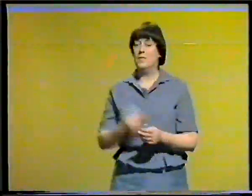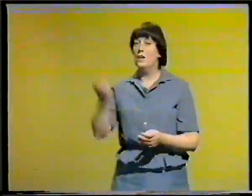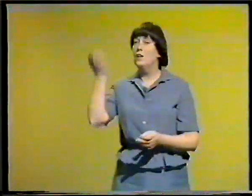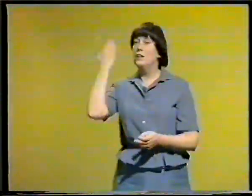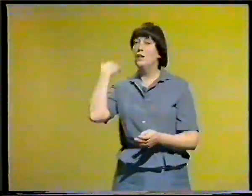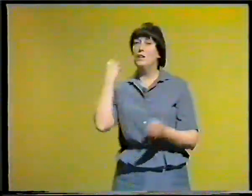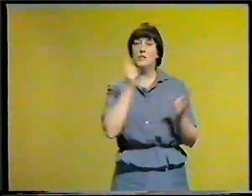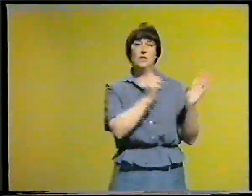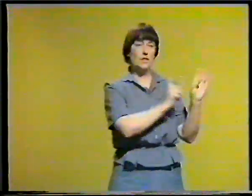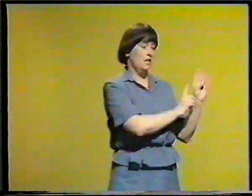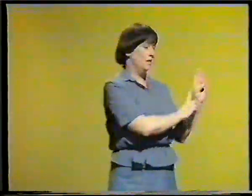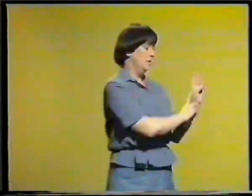Last year.